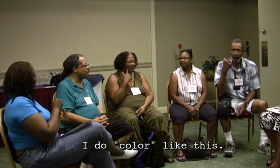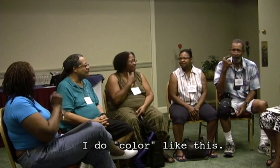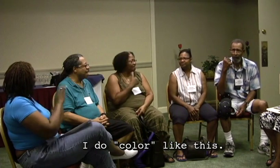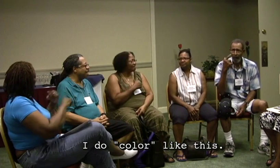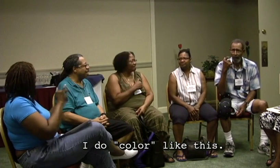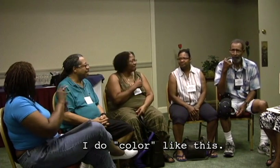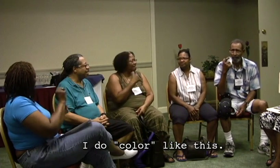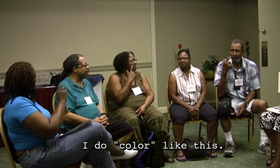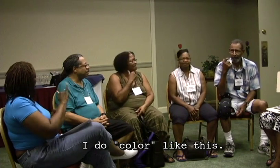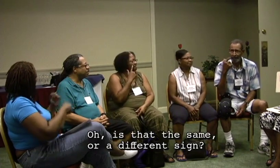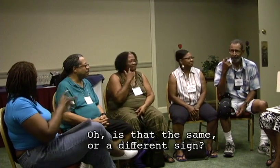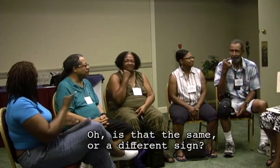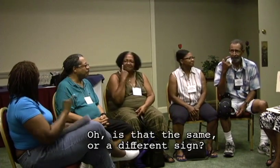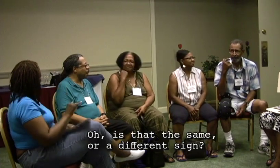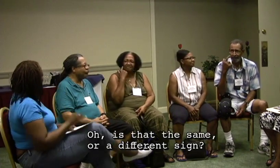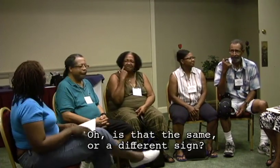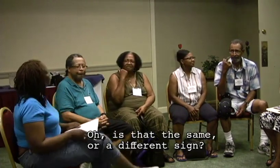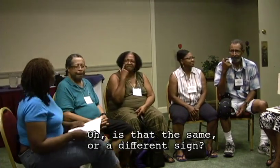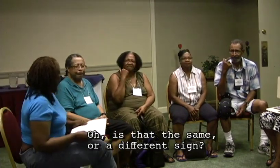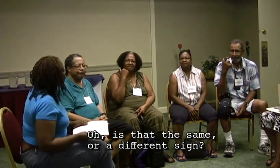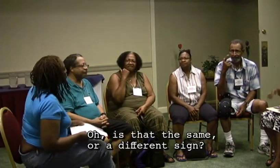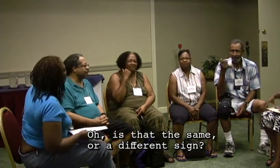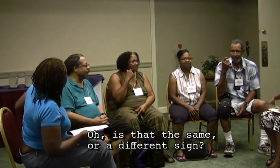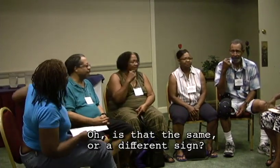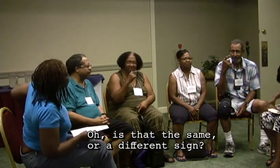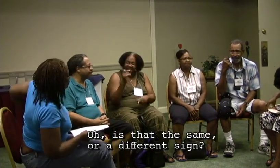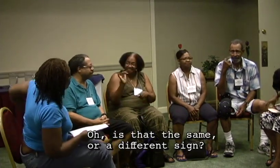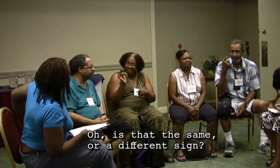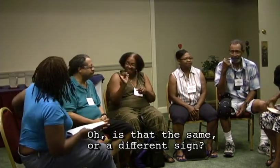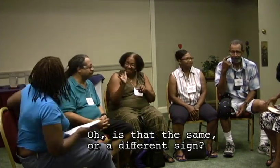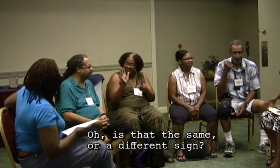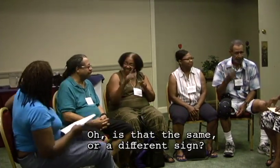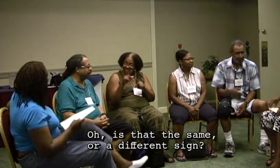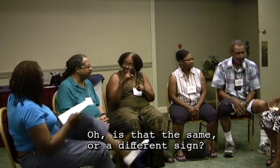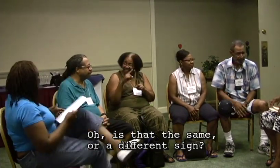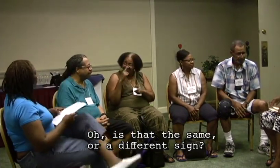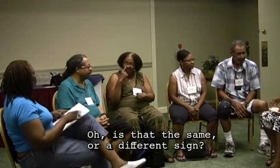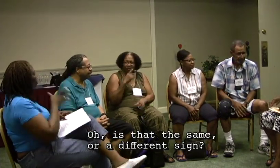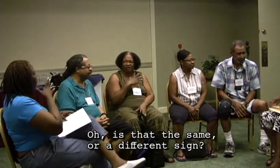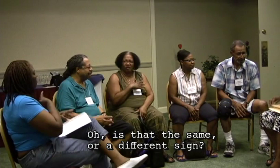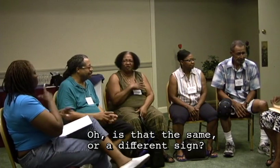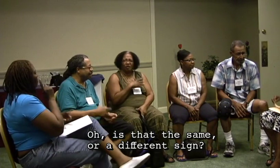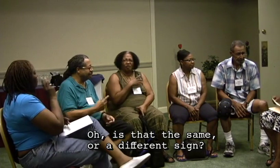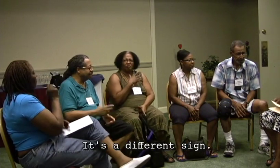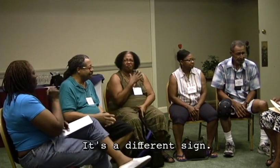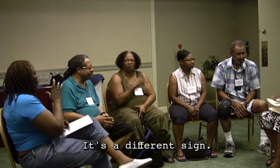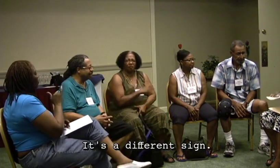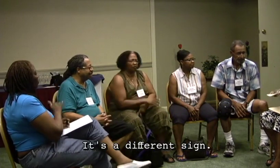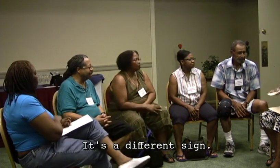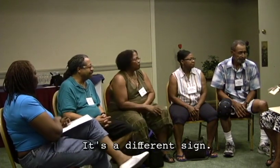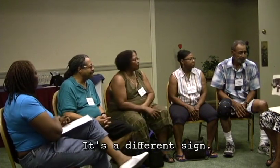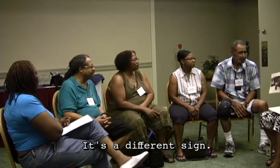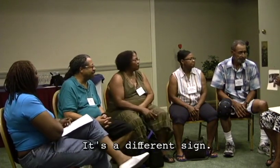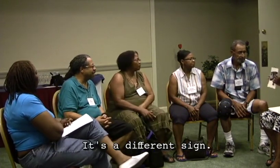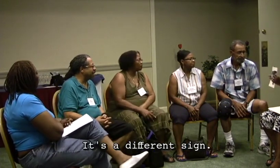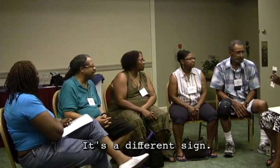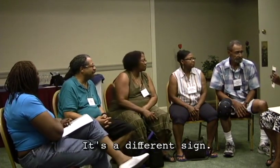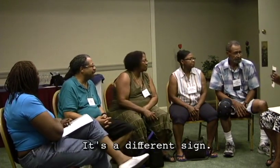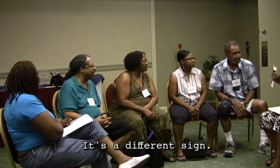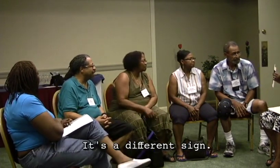this. That's true. Color. Oh. Is that the same? No, a different sign? No, it's a different sign. Let's see. This